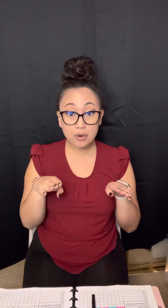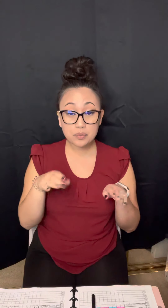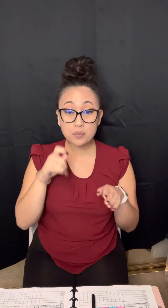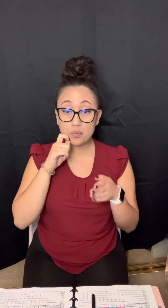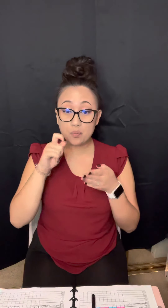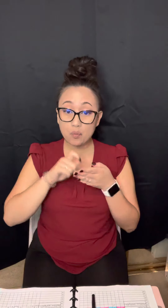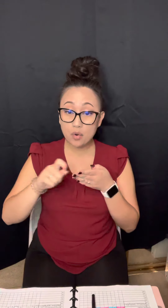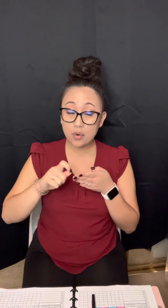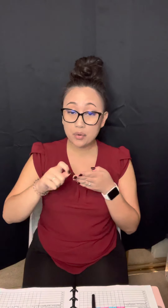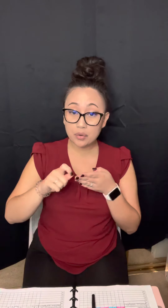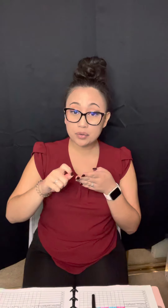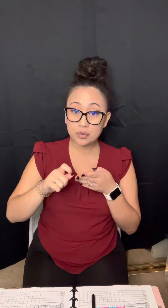sight words.